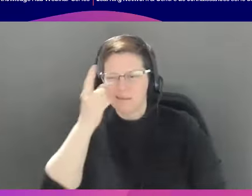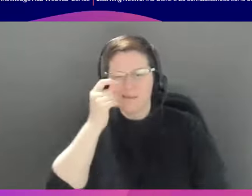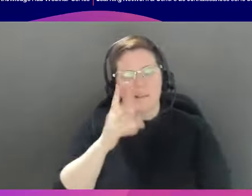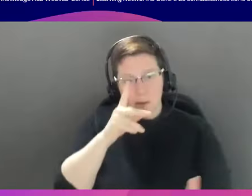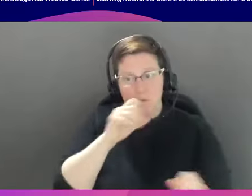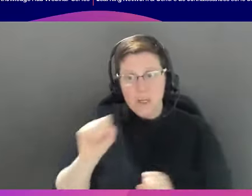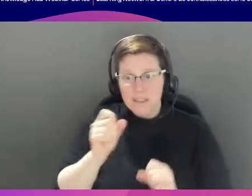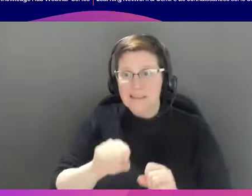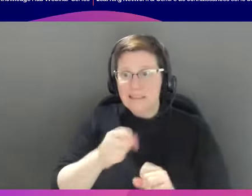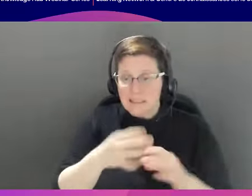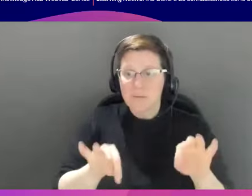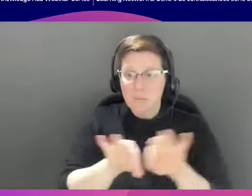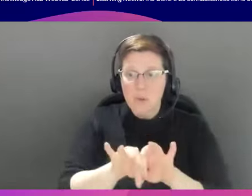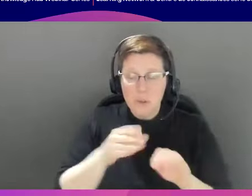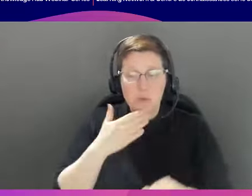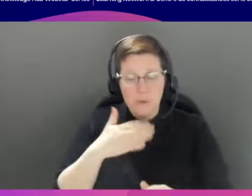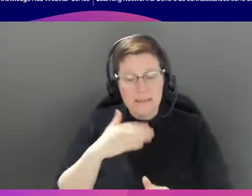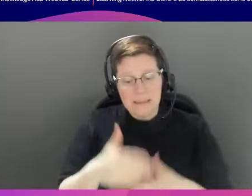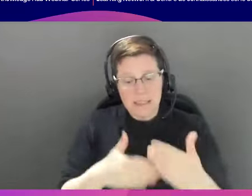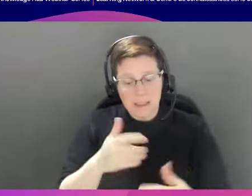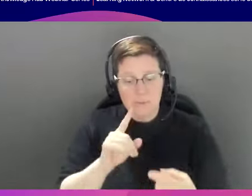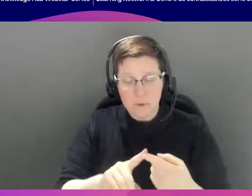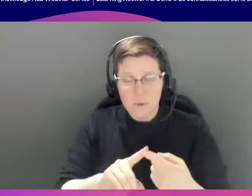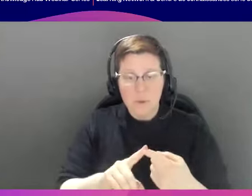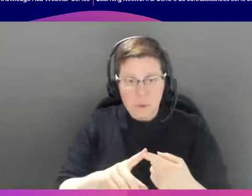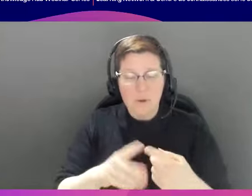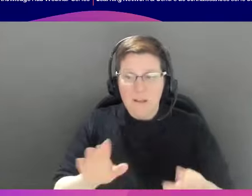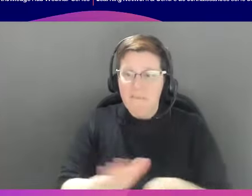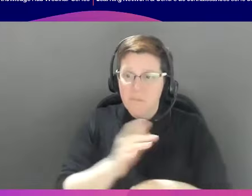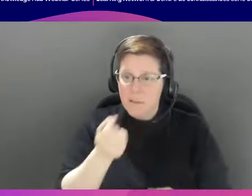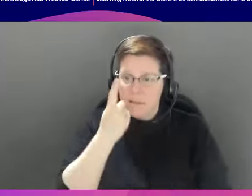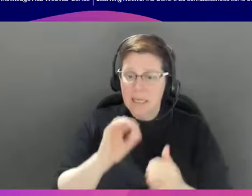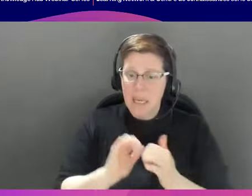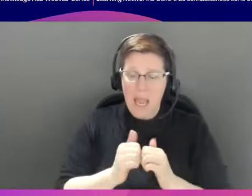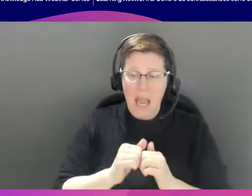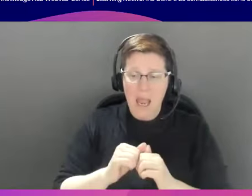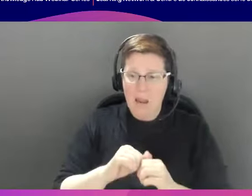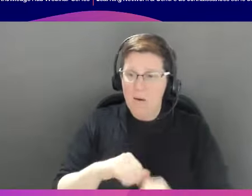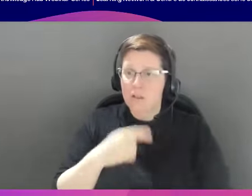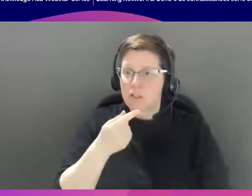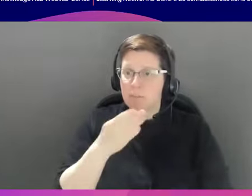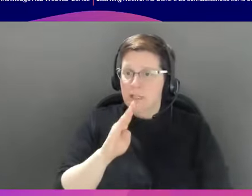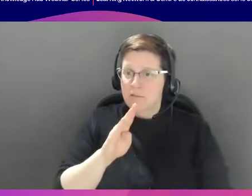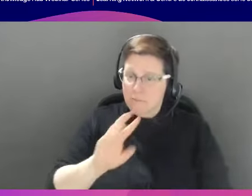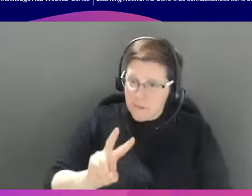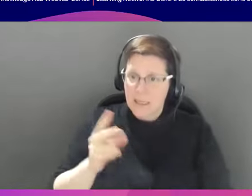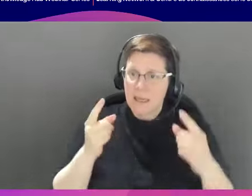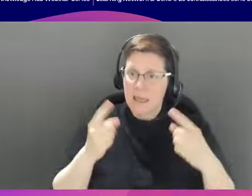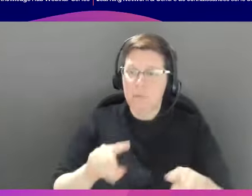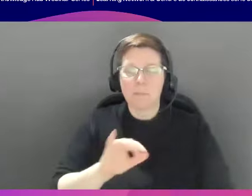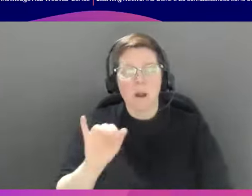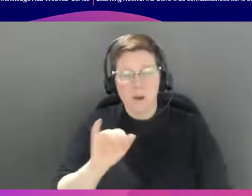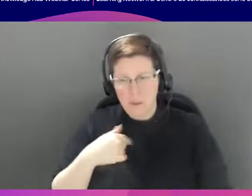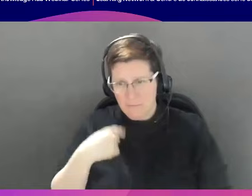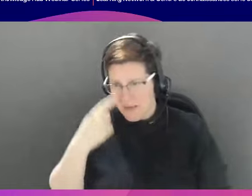important steps and milestones towards a comprehensive understanding of gender violence, it should also consider how the online space can